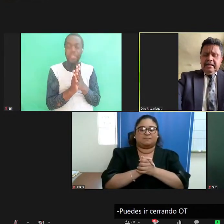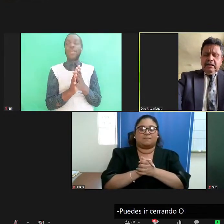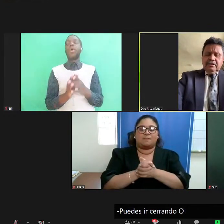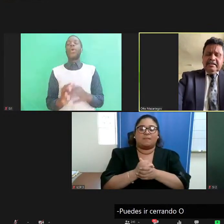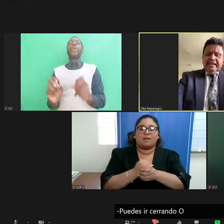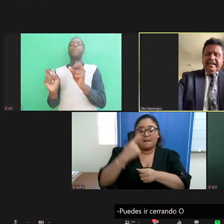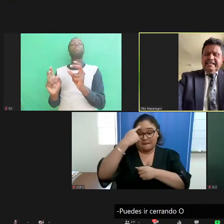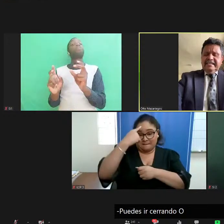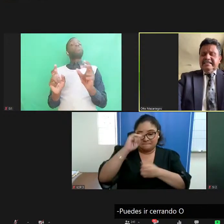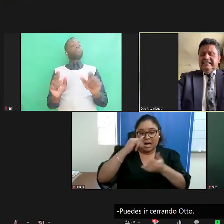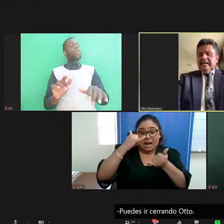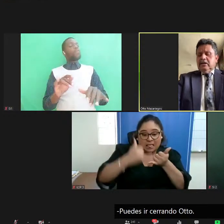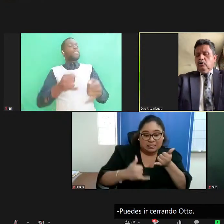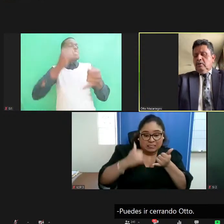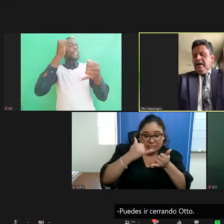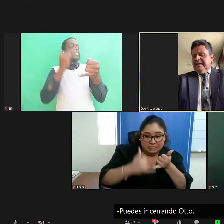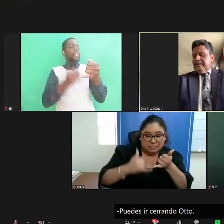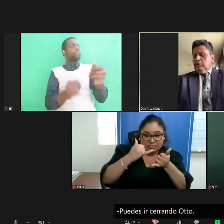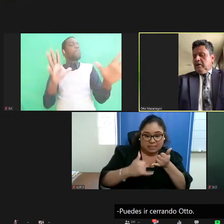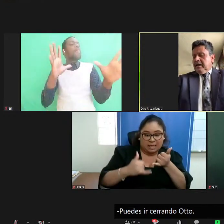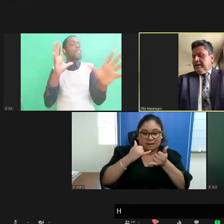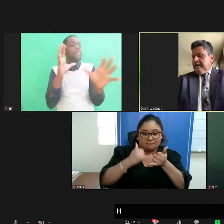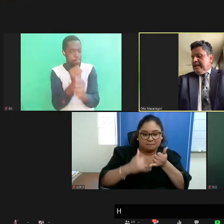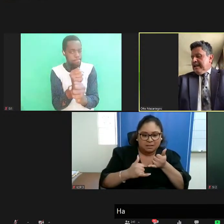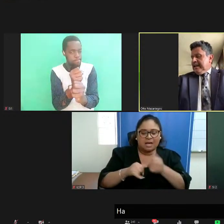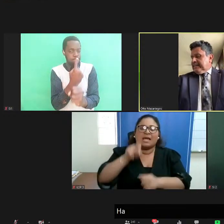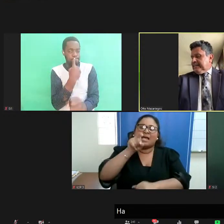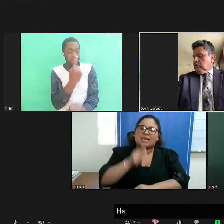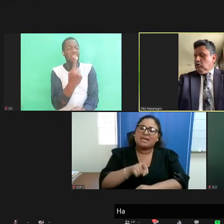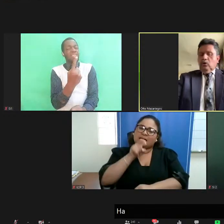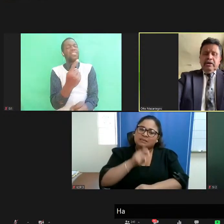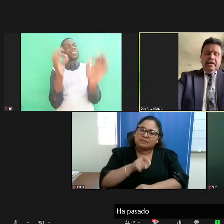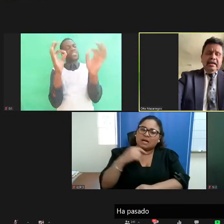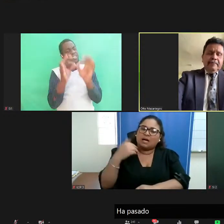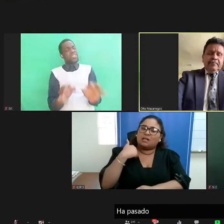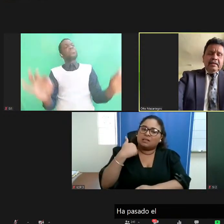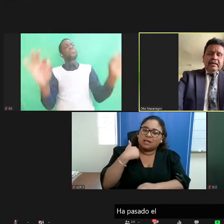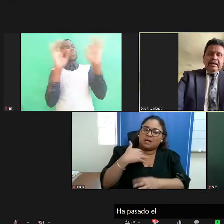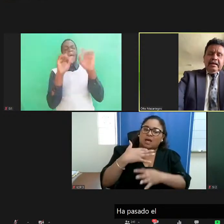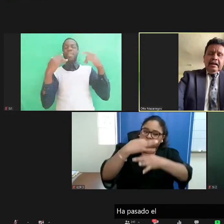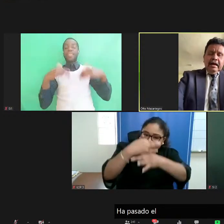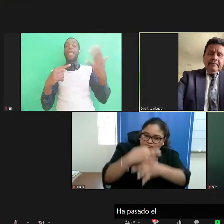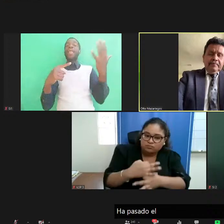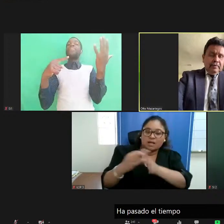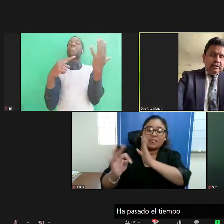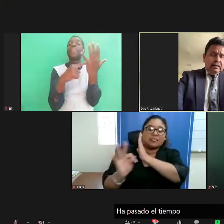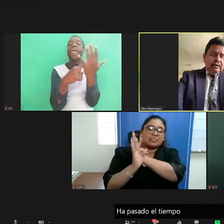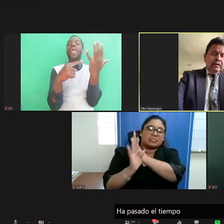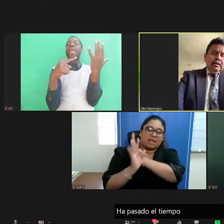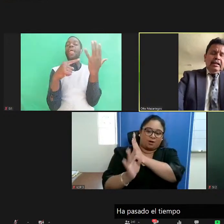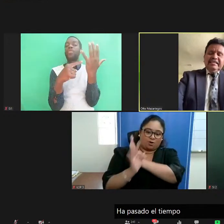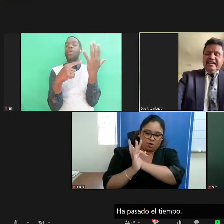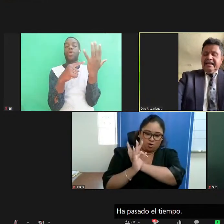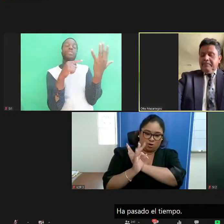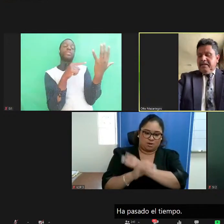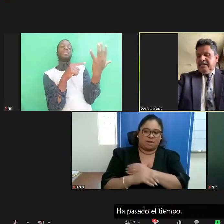sure to conclude i want to say that it is necessary to ensure technology